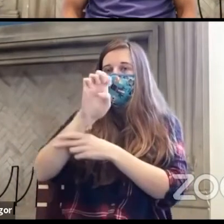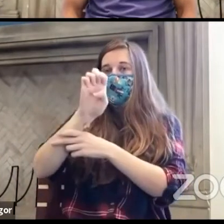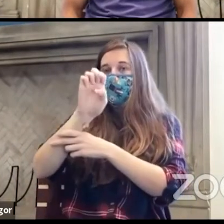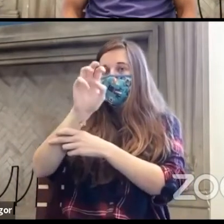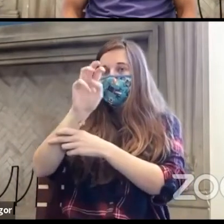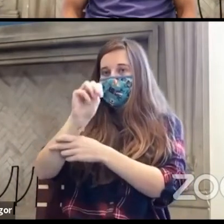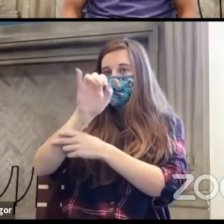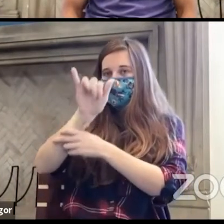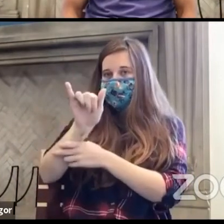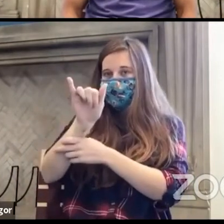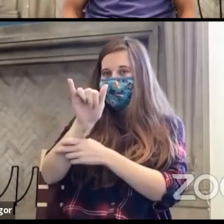Emmy